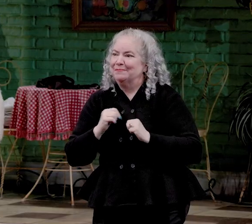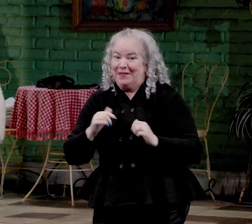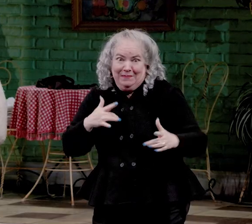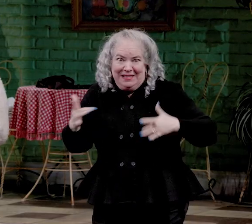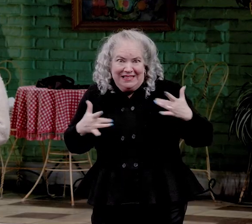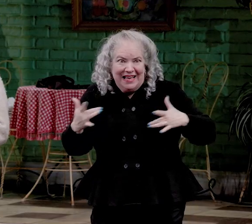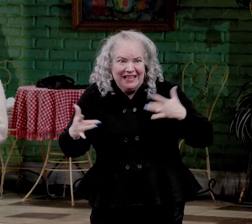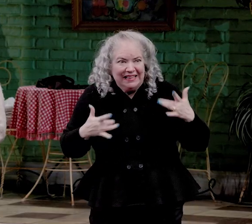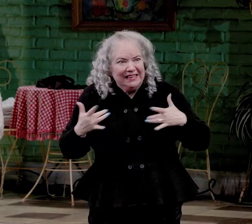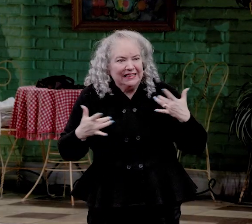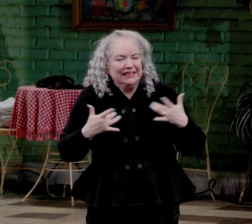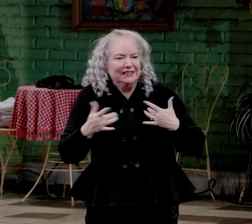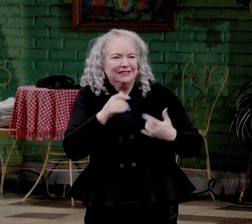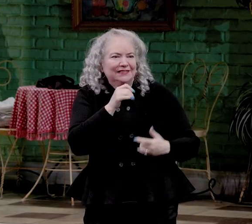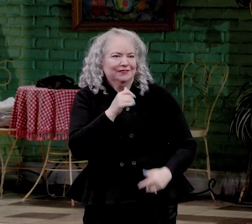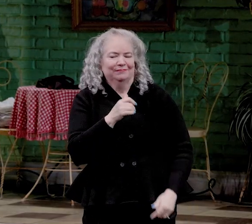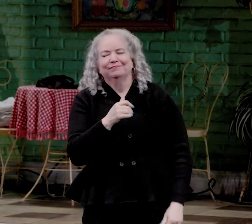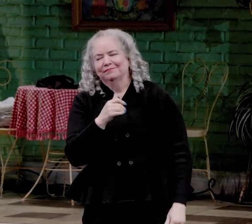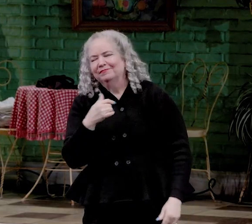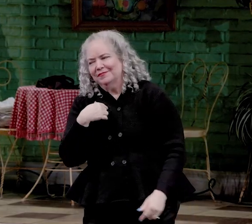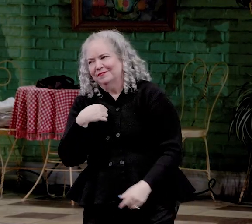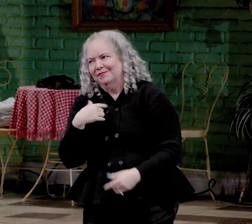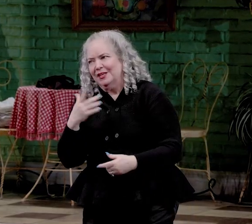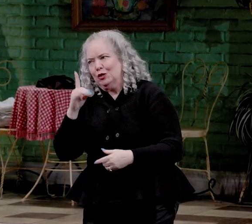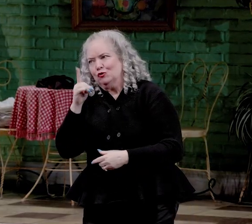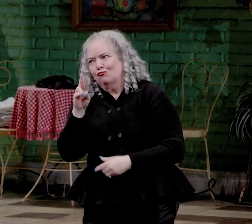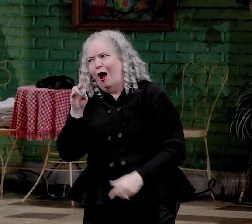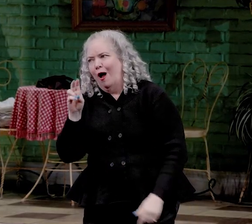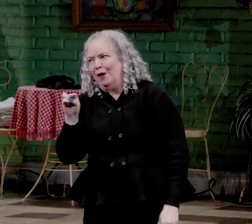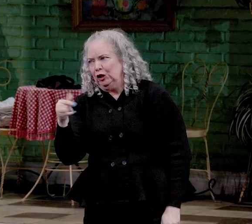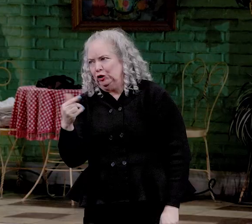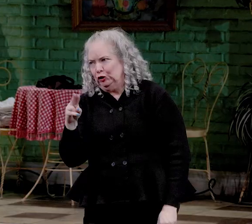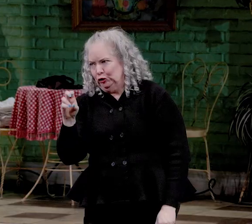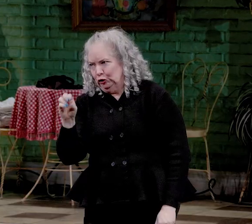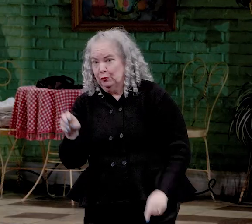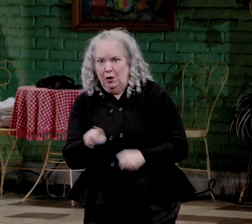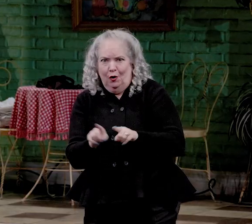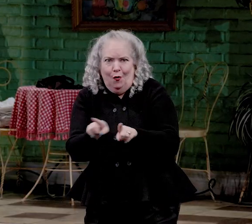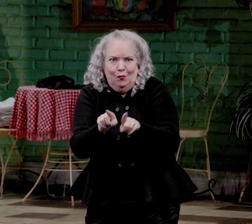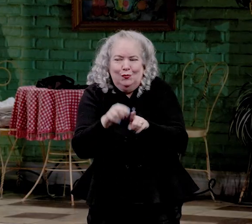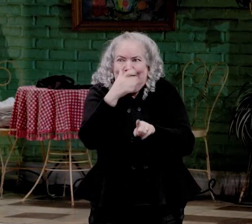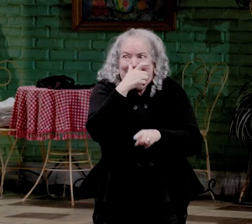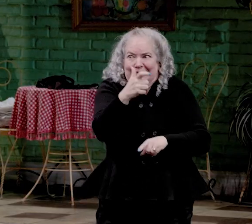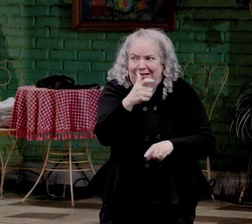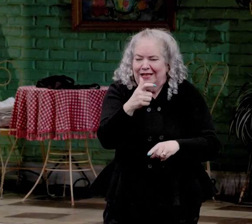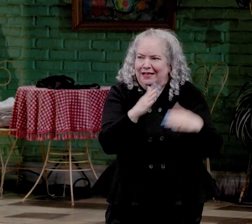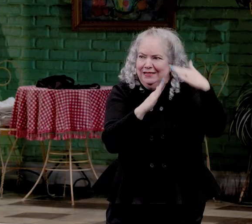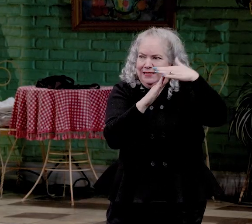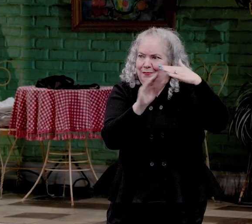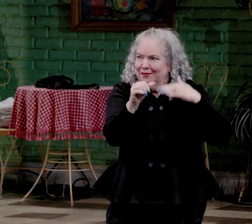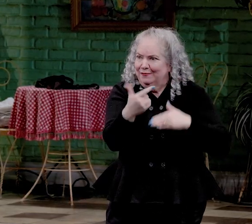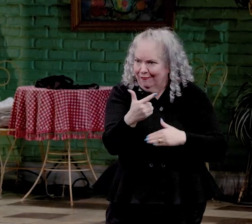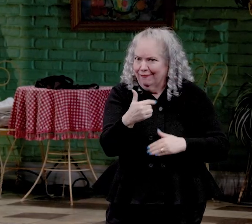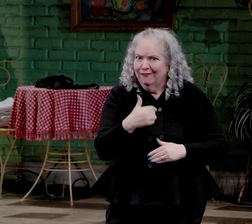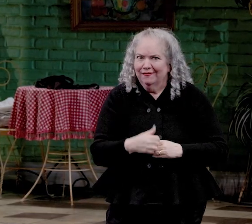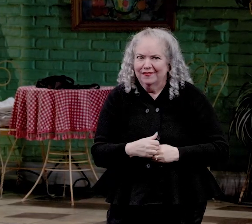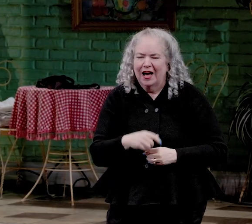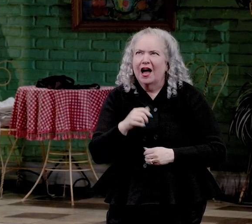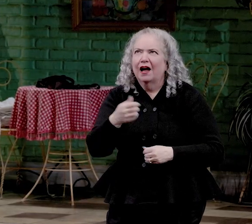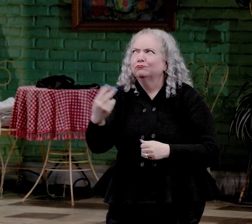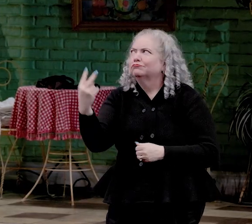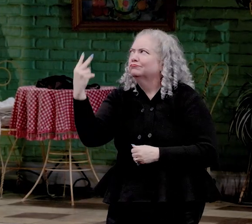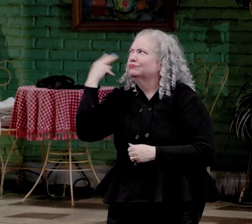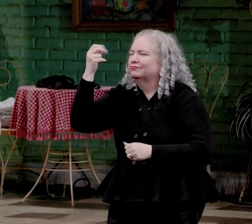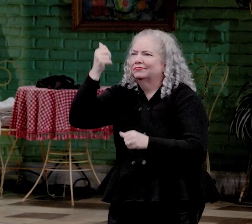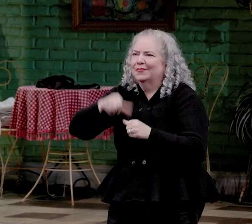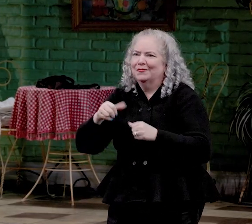excited to not only dramaturg, but to see Topdog Underdog once again. I remember being a young